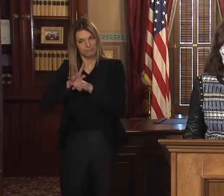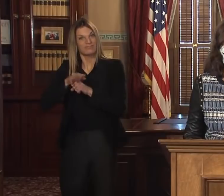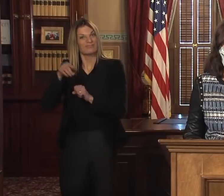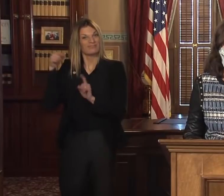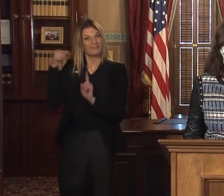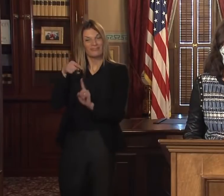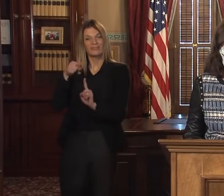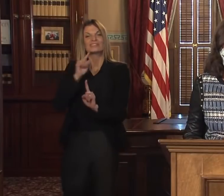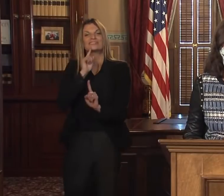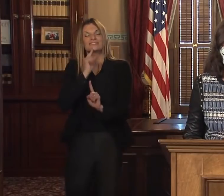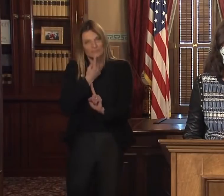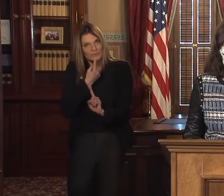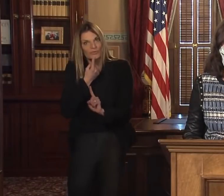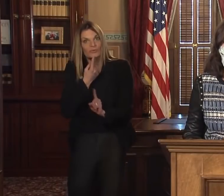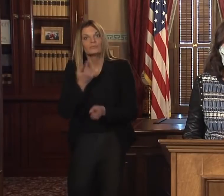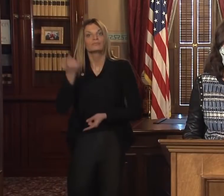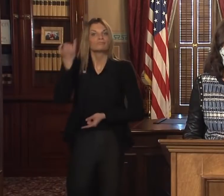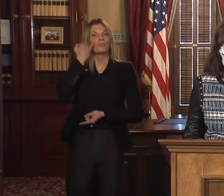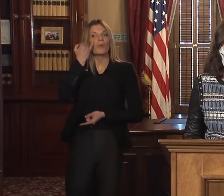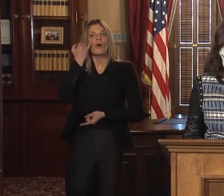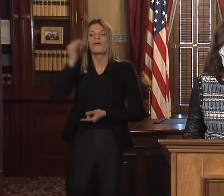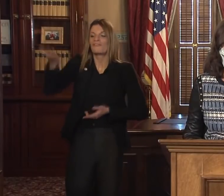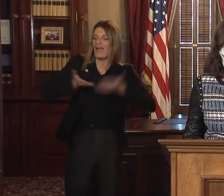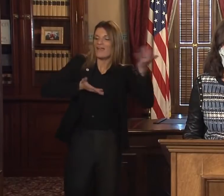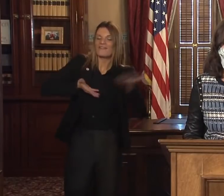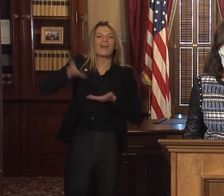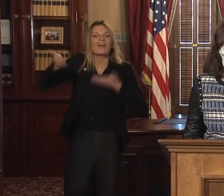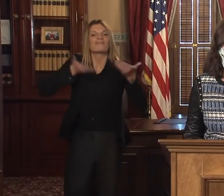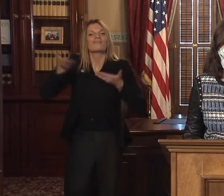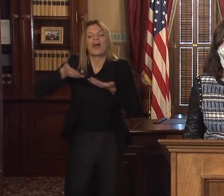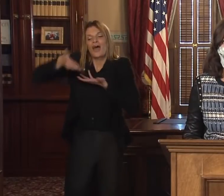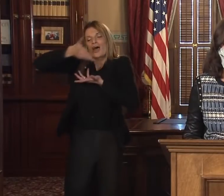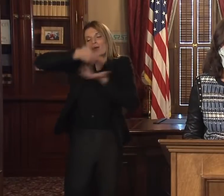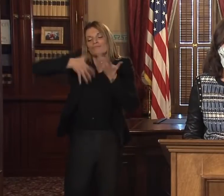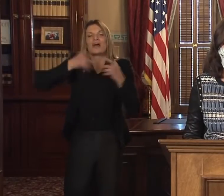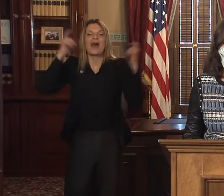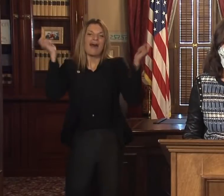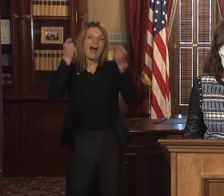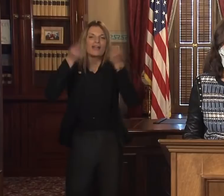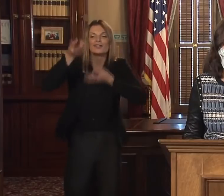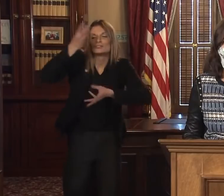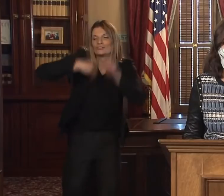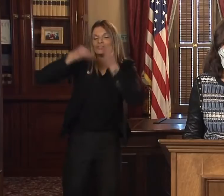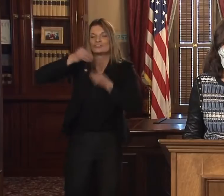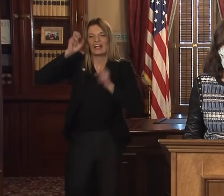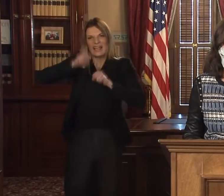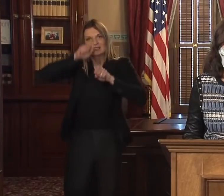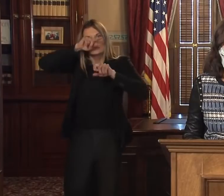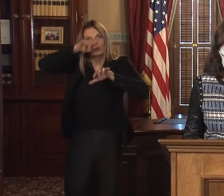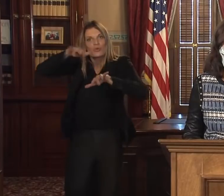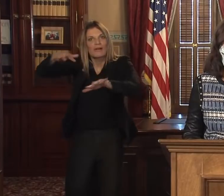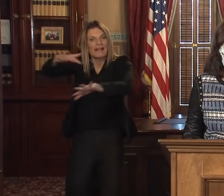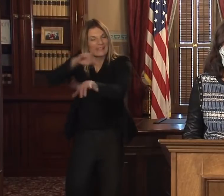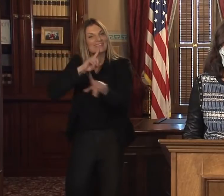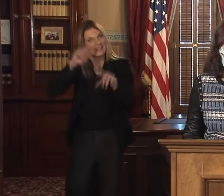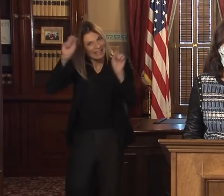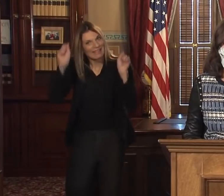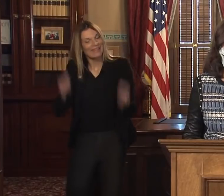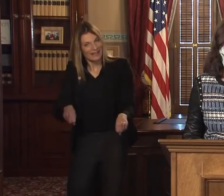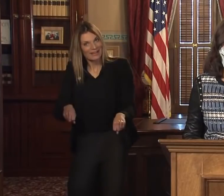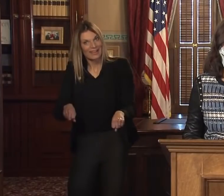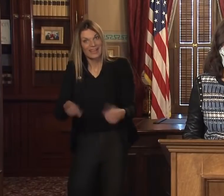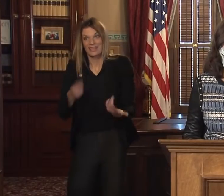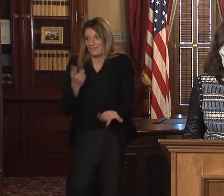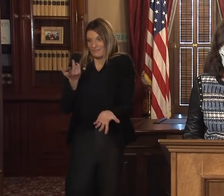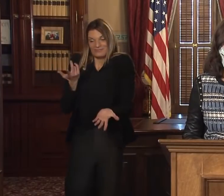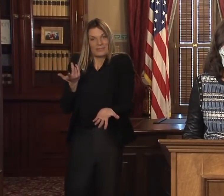people together and gather indoors with people from different households for any prolonged period of time without masks on. That's just the